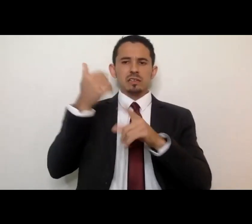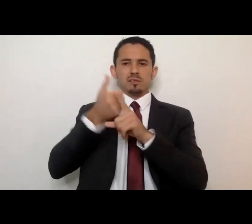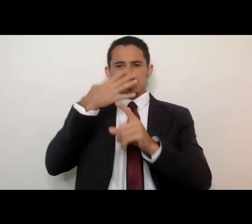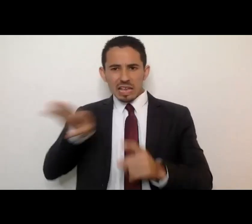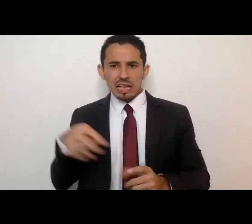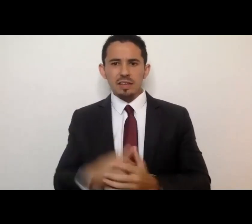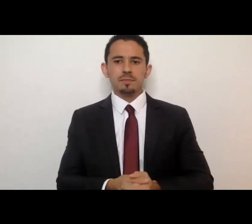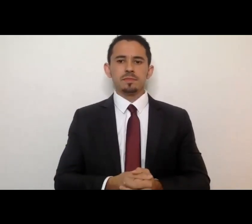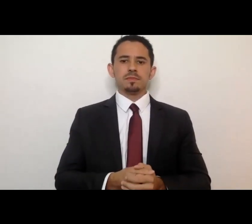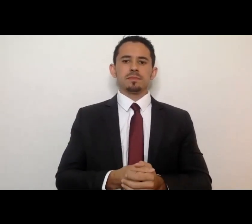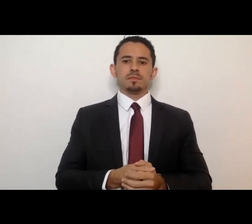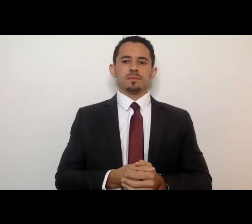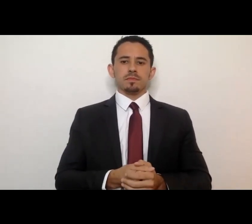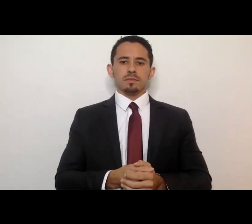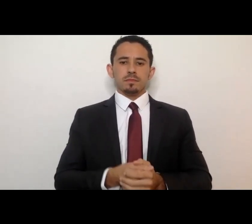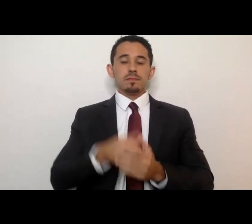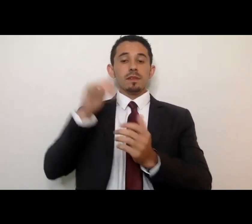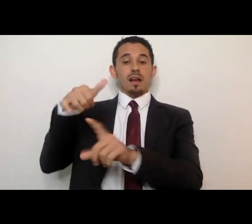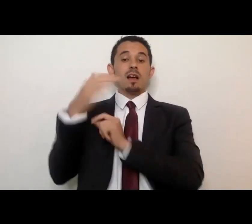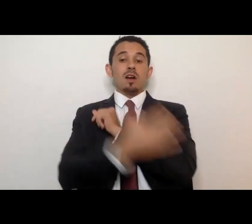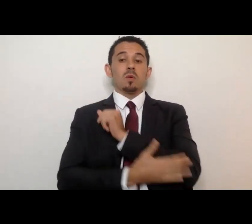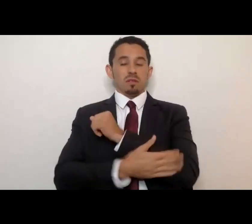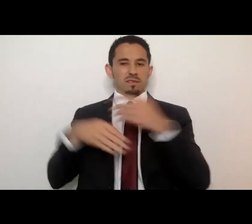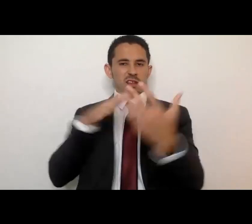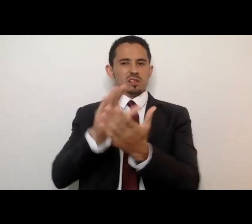concern that there might be an actual burden of disease there that's being neglected.